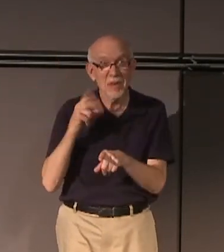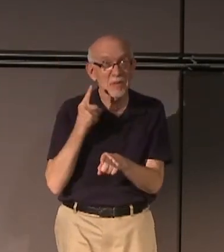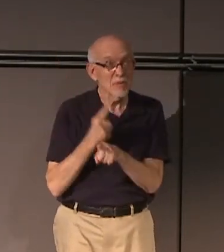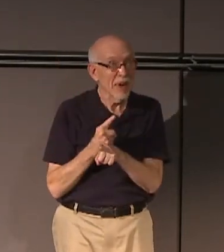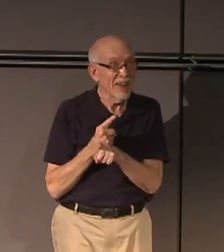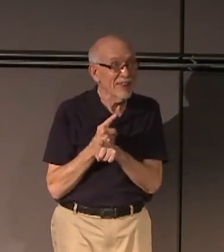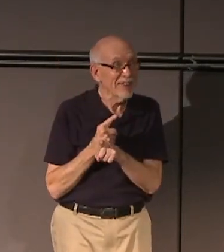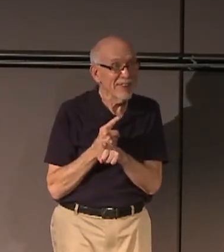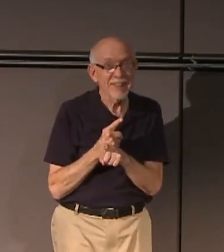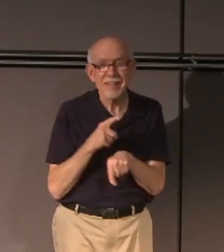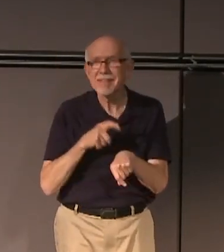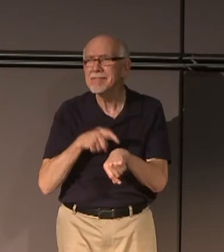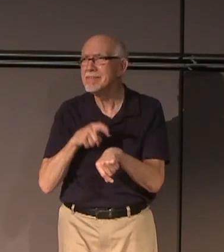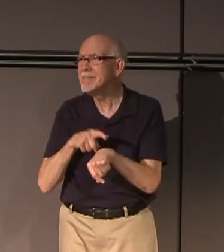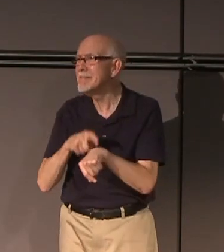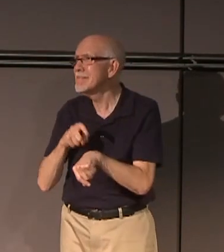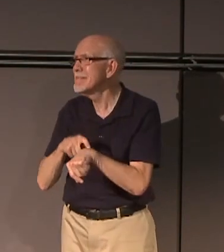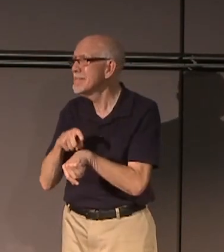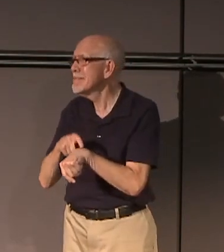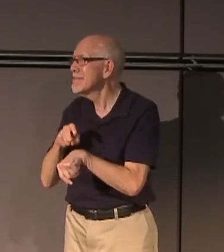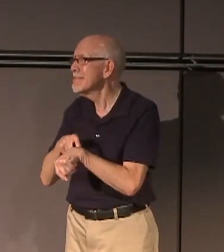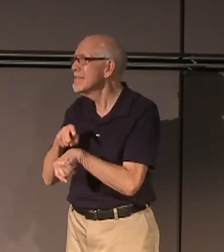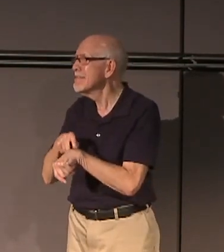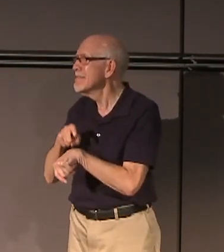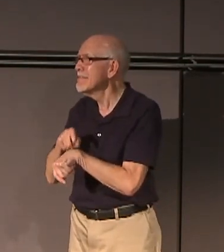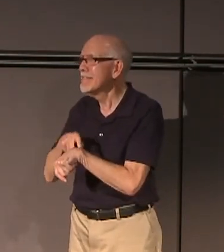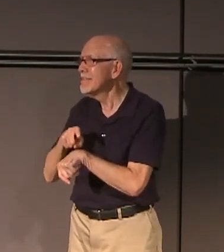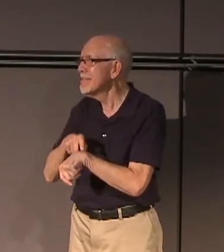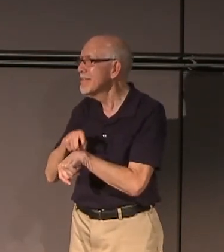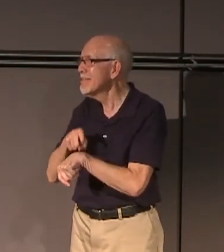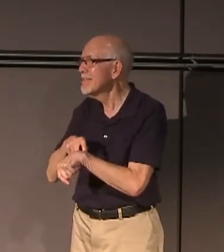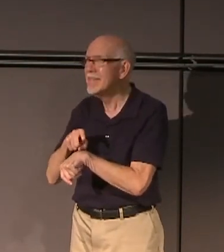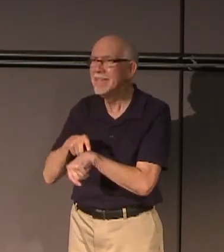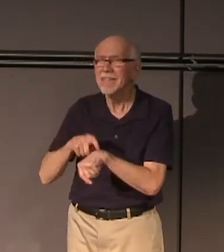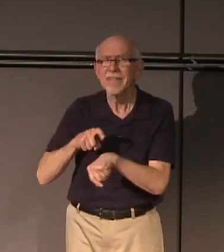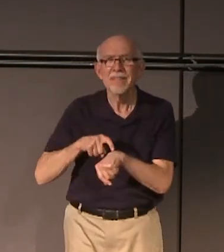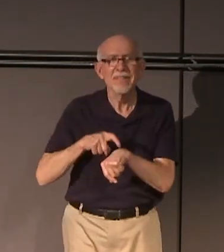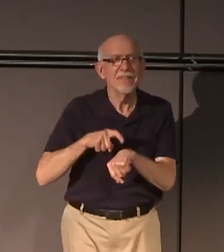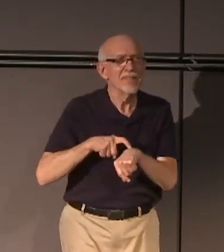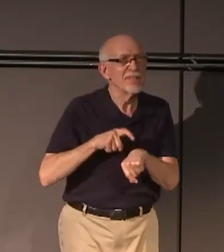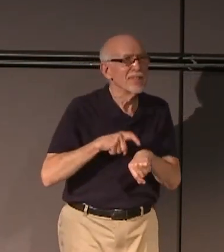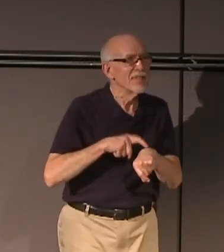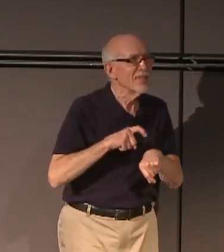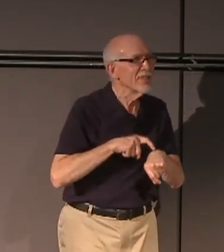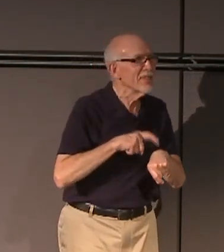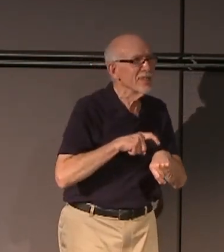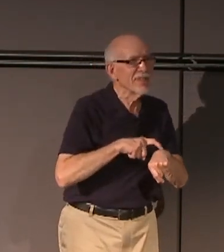I guess we haven't reached the half hour we were allotted yet. Can anyone give me a time check?